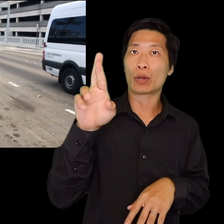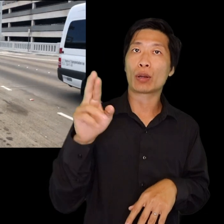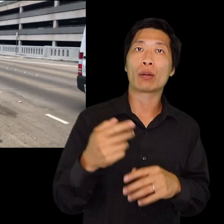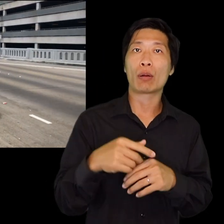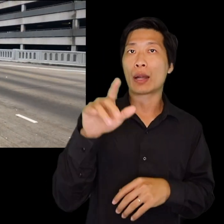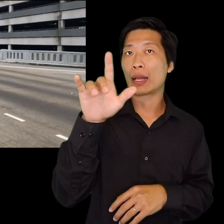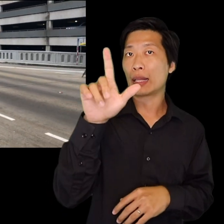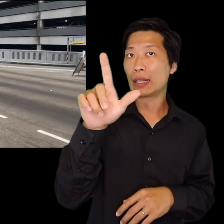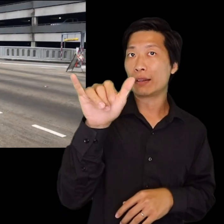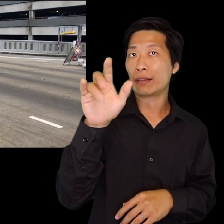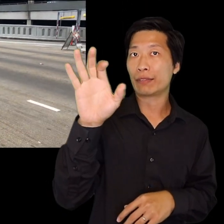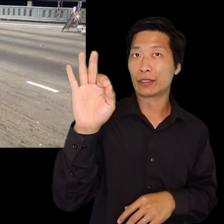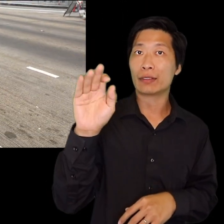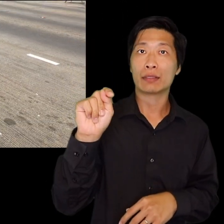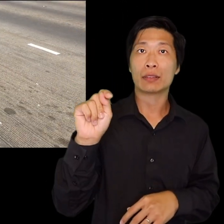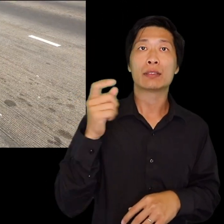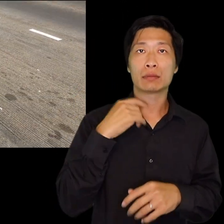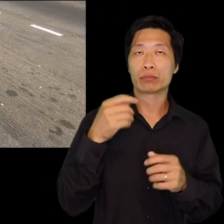from.